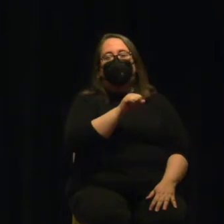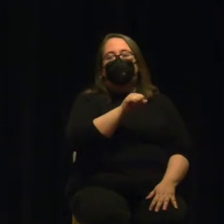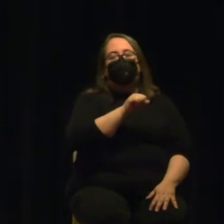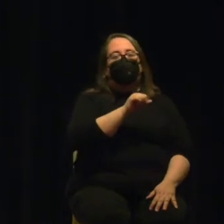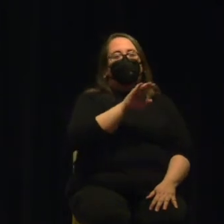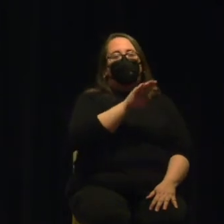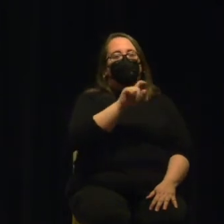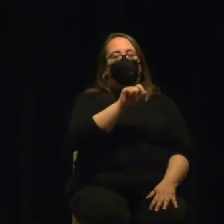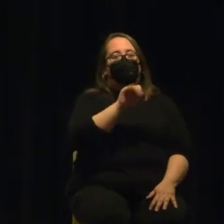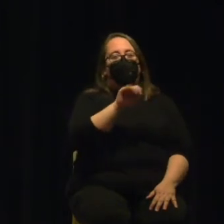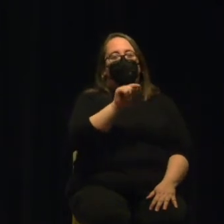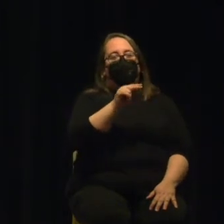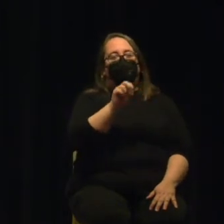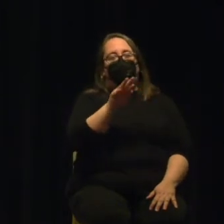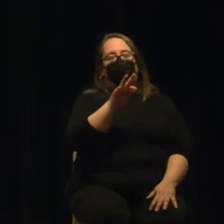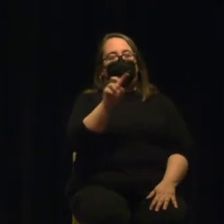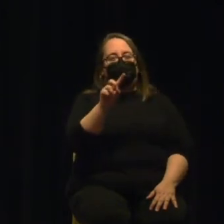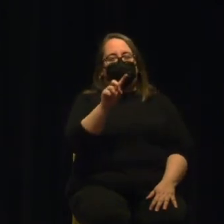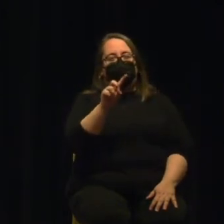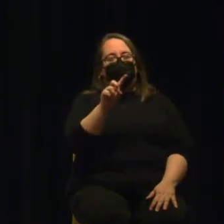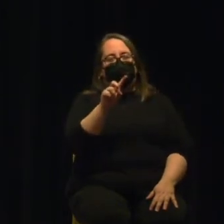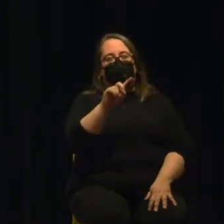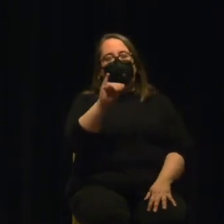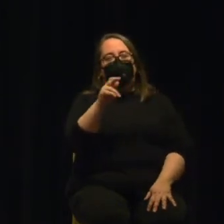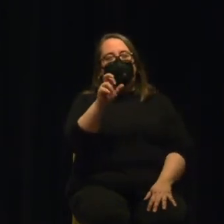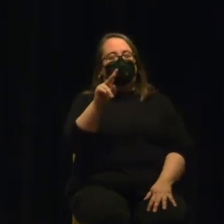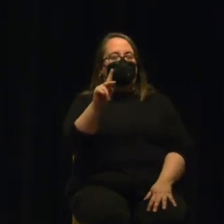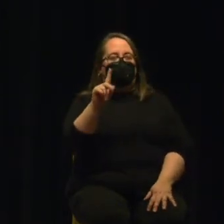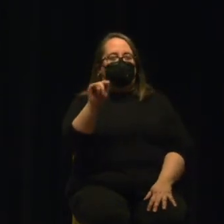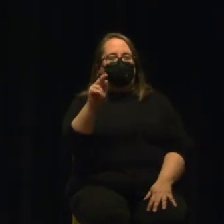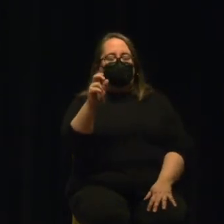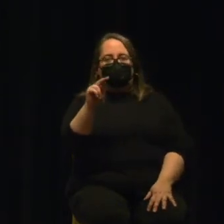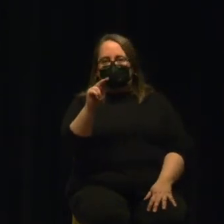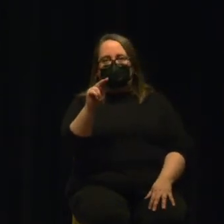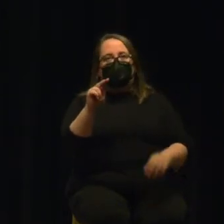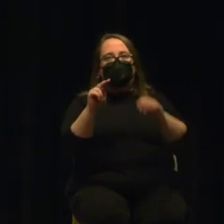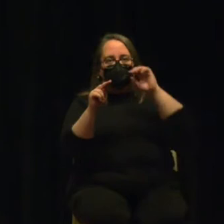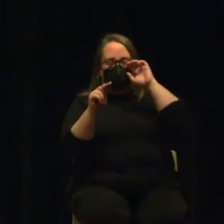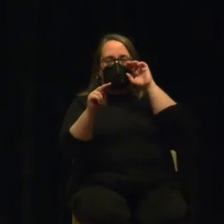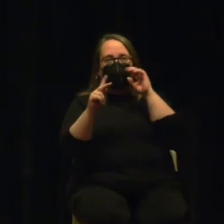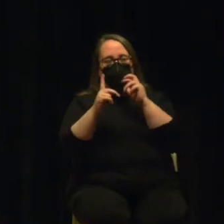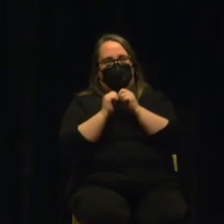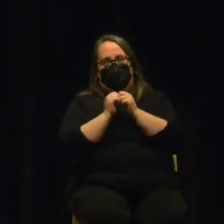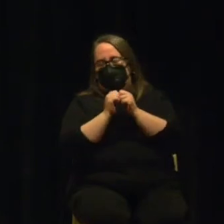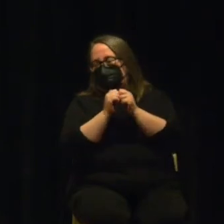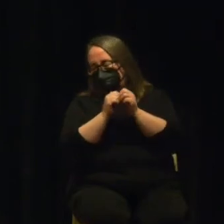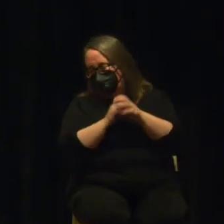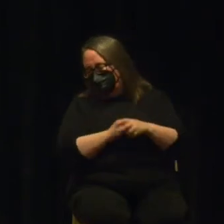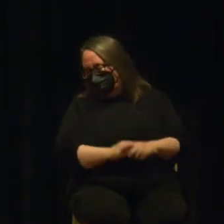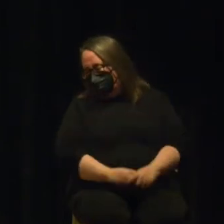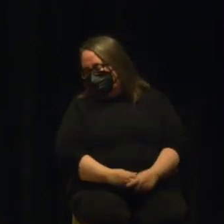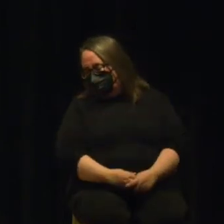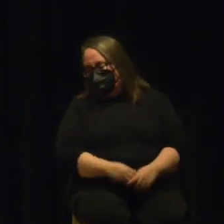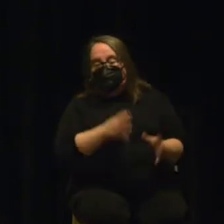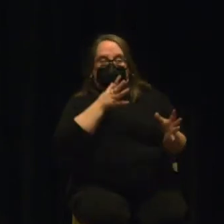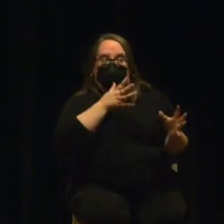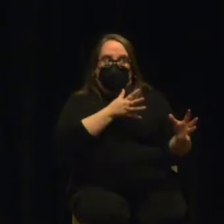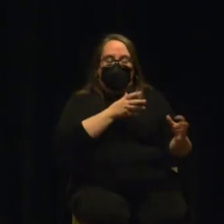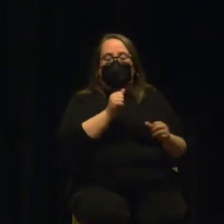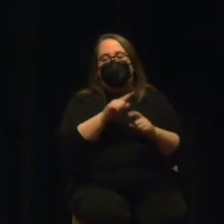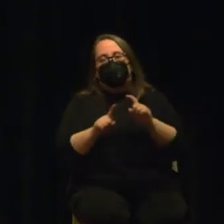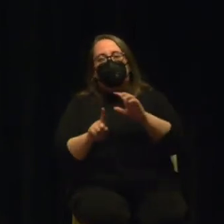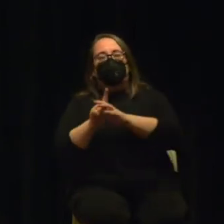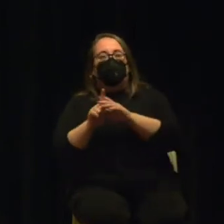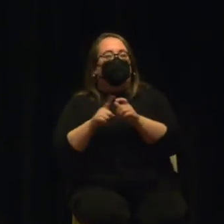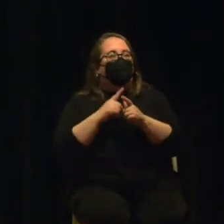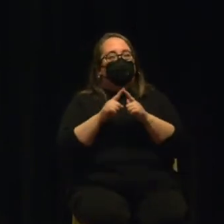You know, Jack Johnson was an unrepentant, or Jack London was an unrepentant racist, hated Jack Johnson, absolutely despised him. So he pops up, and all